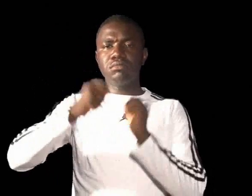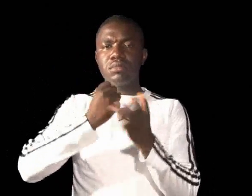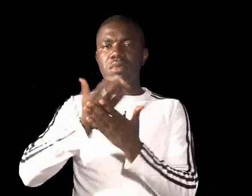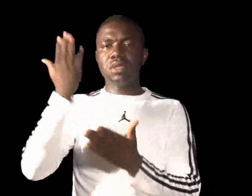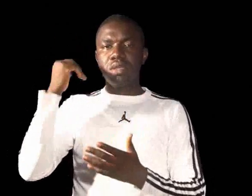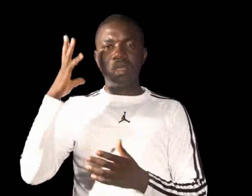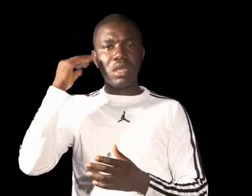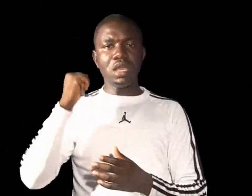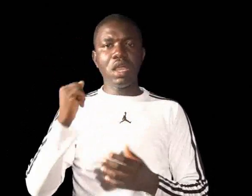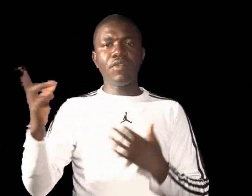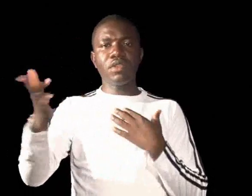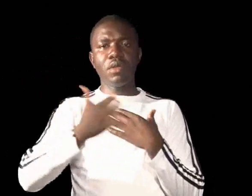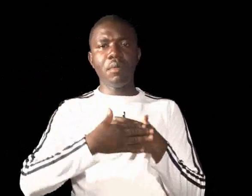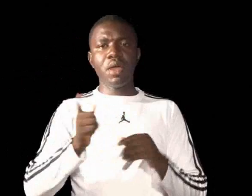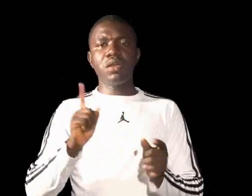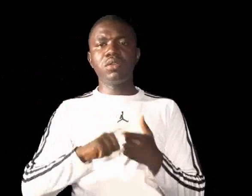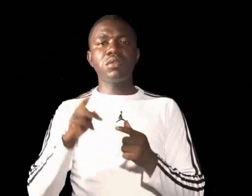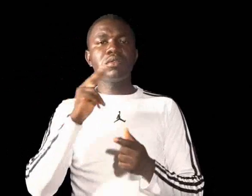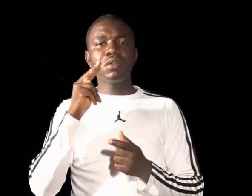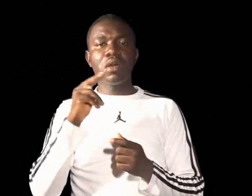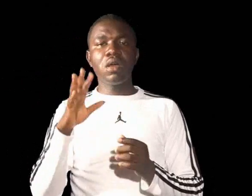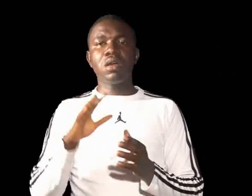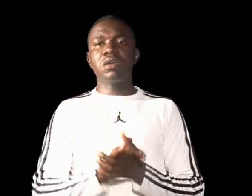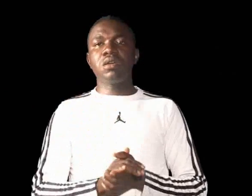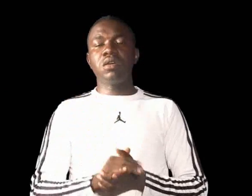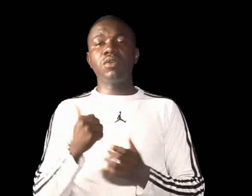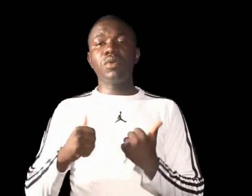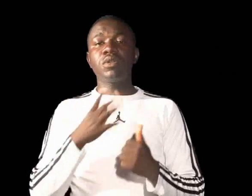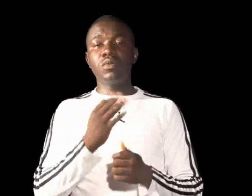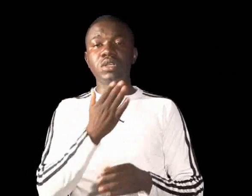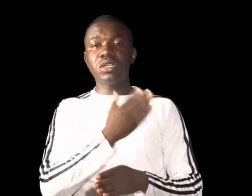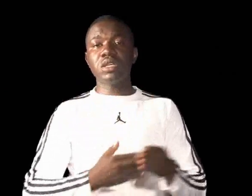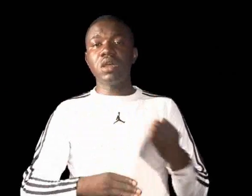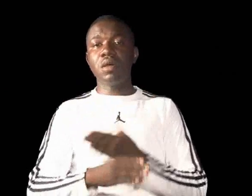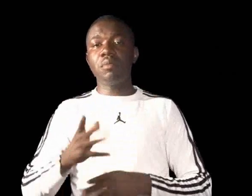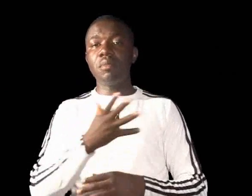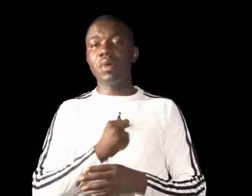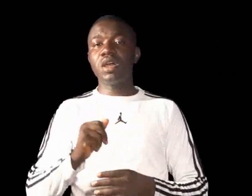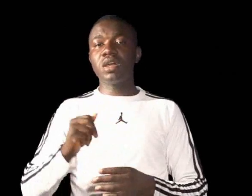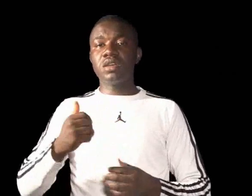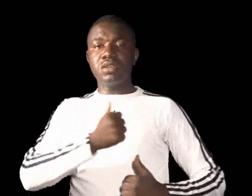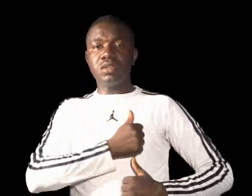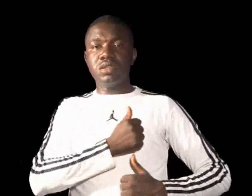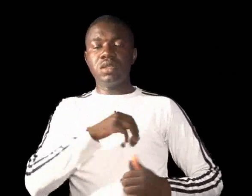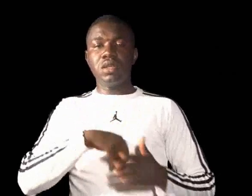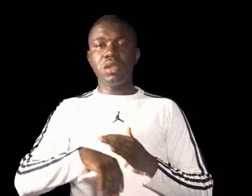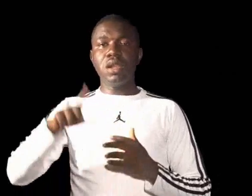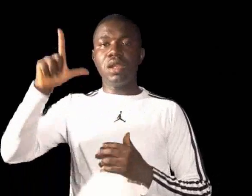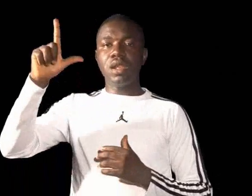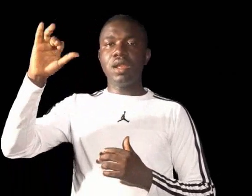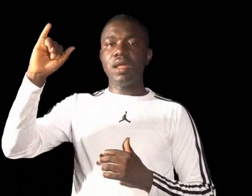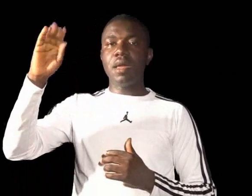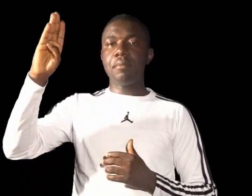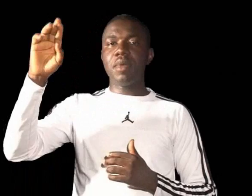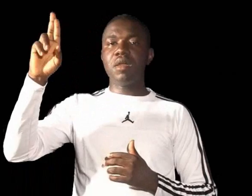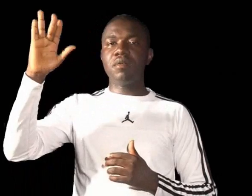he returned to Nigeria without his hands, which were hacked off by child soldiers on the orders of the then Liberian president, Charles